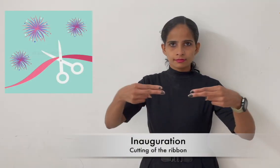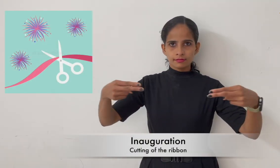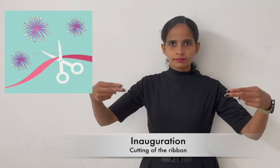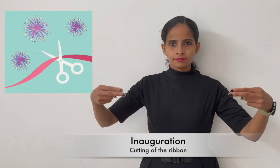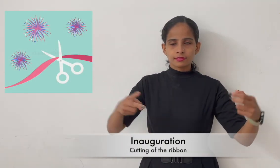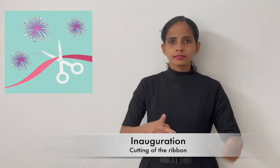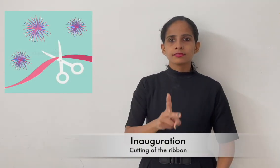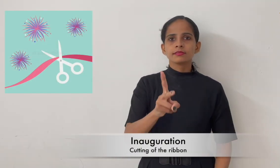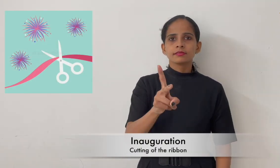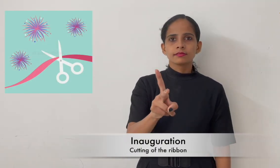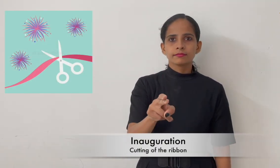Inauguration.